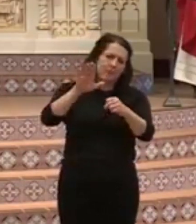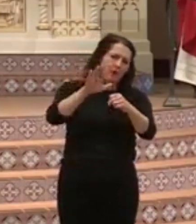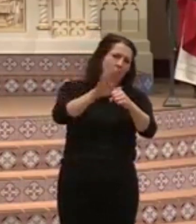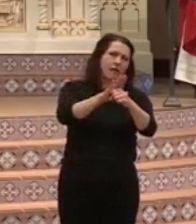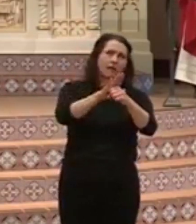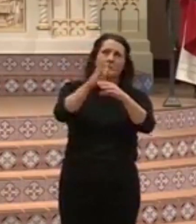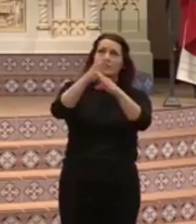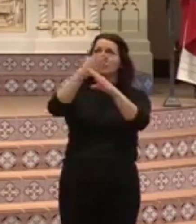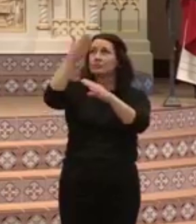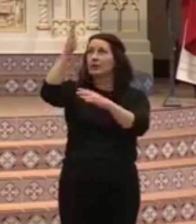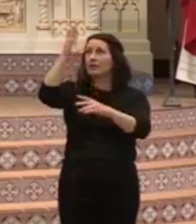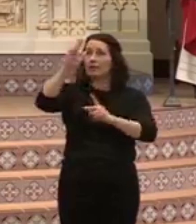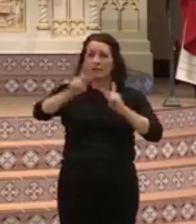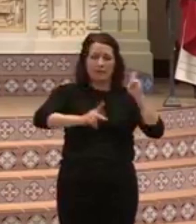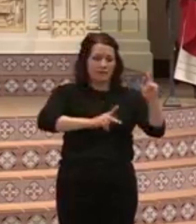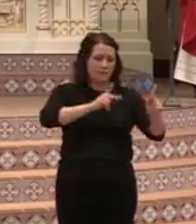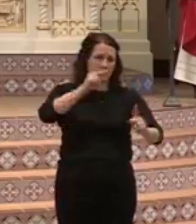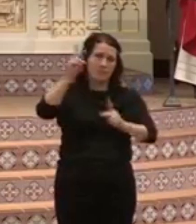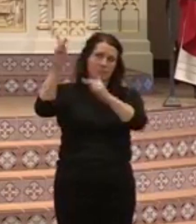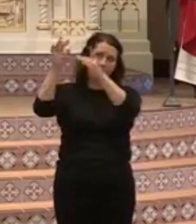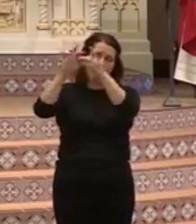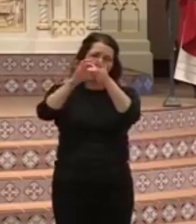covenant.